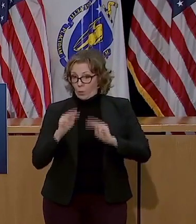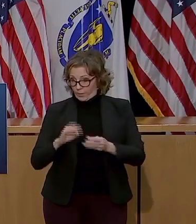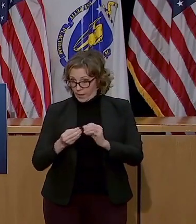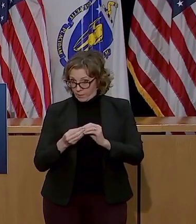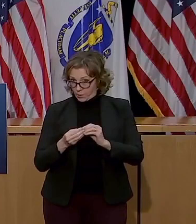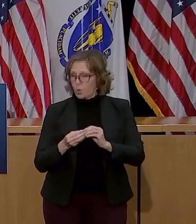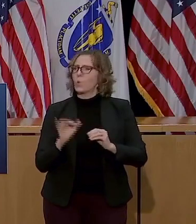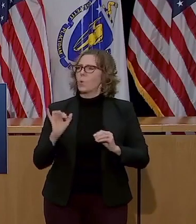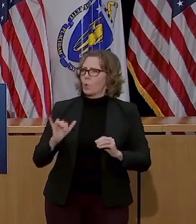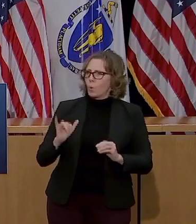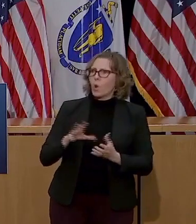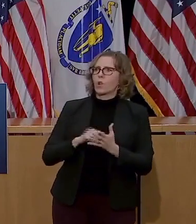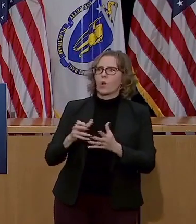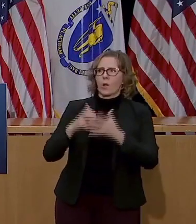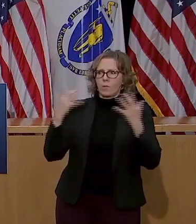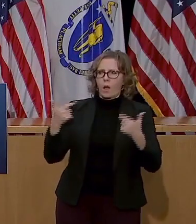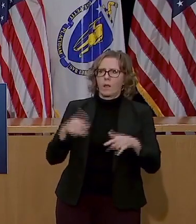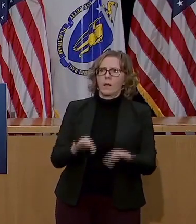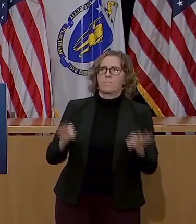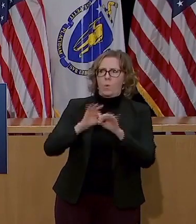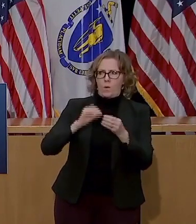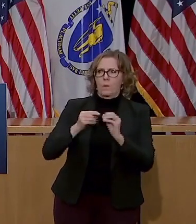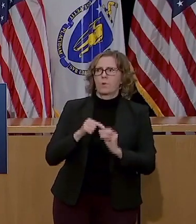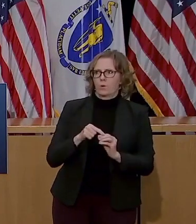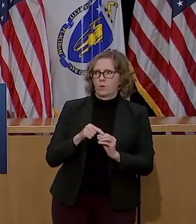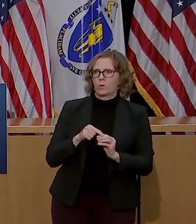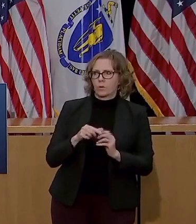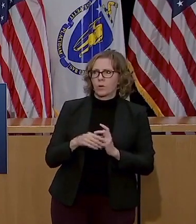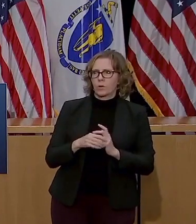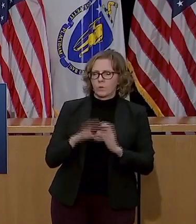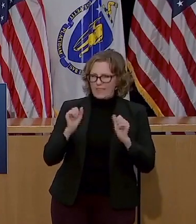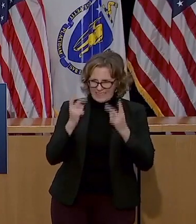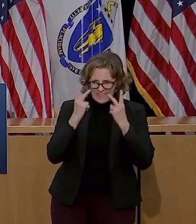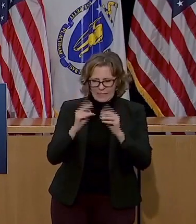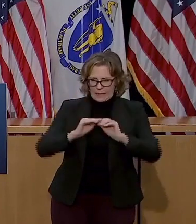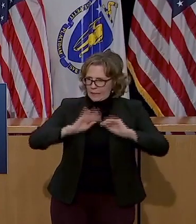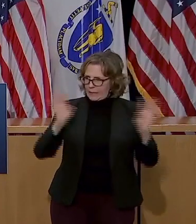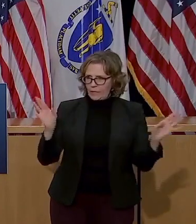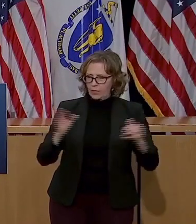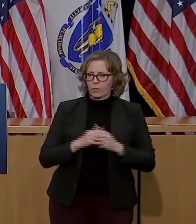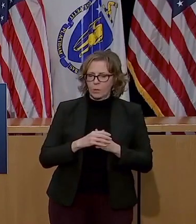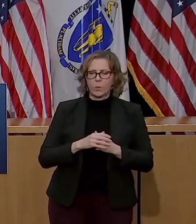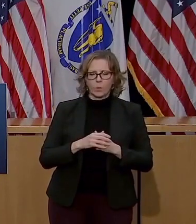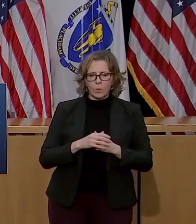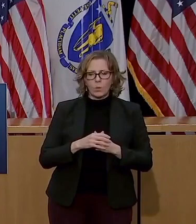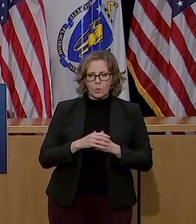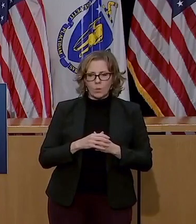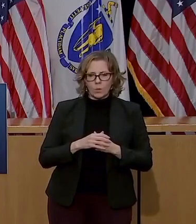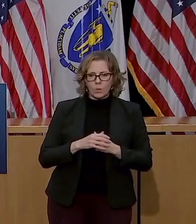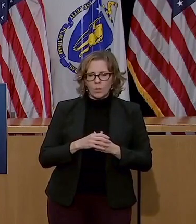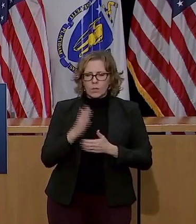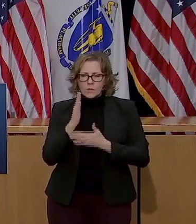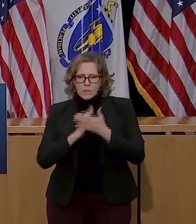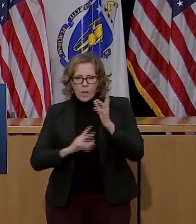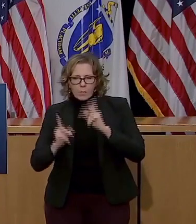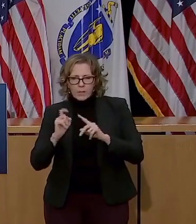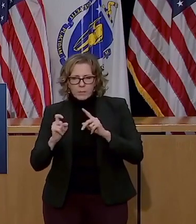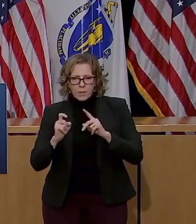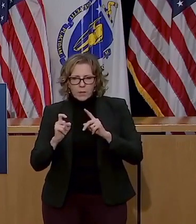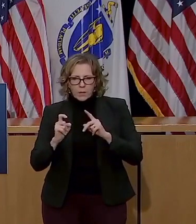you can learn a lot about who's testing and who's sort of testing.